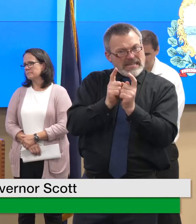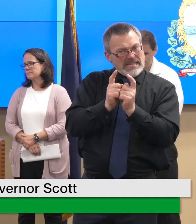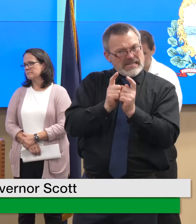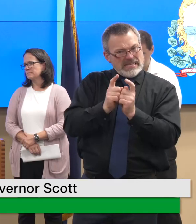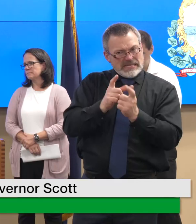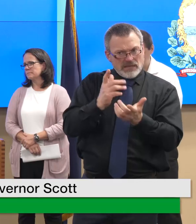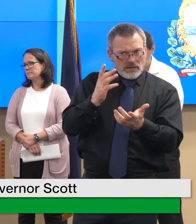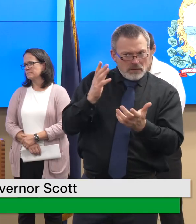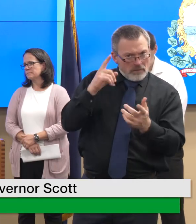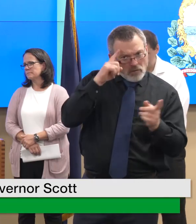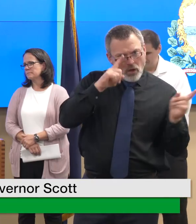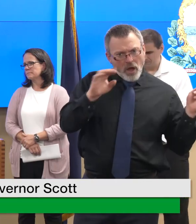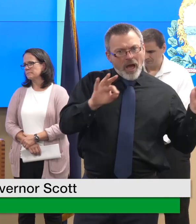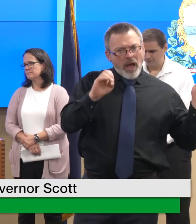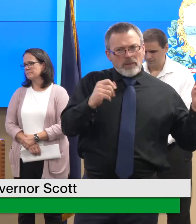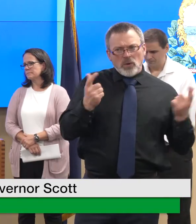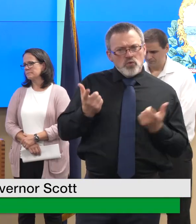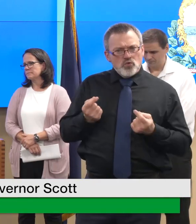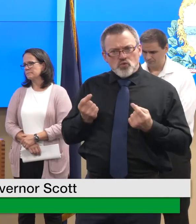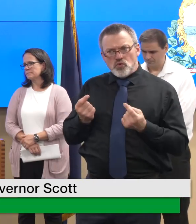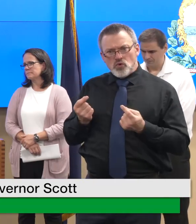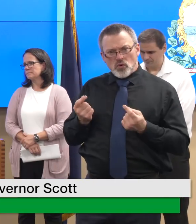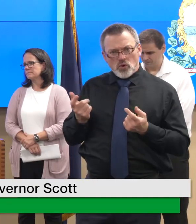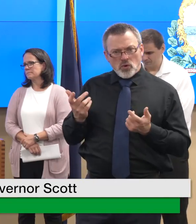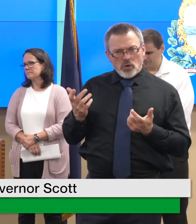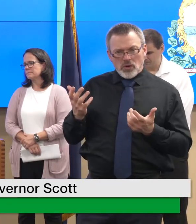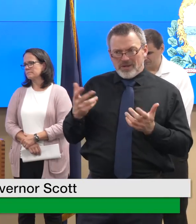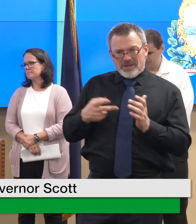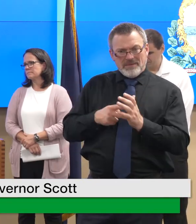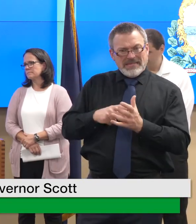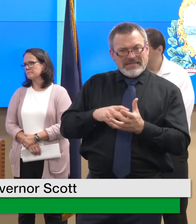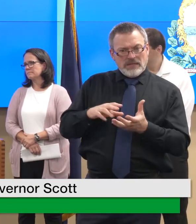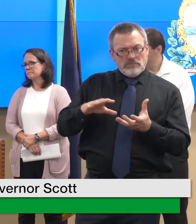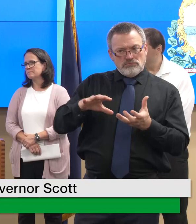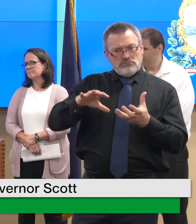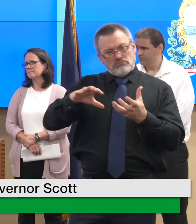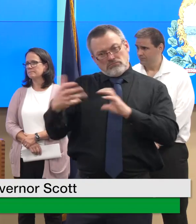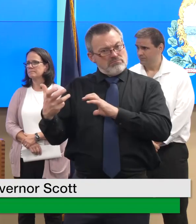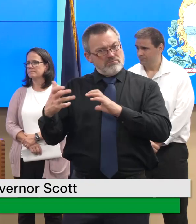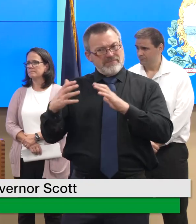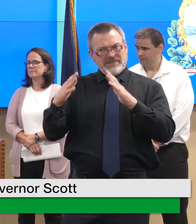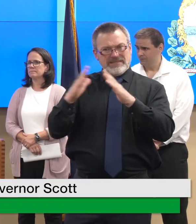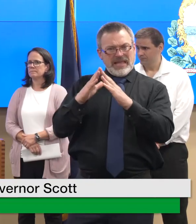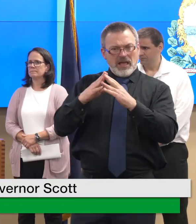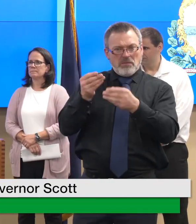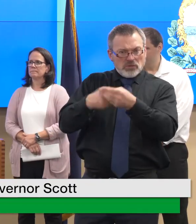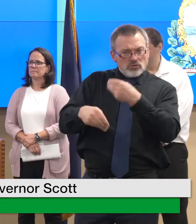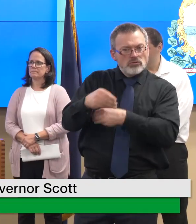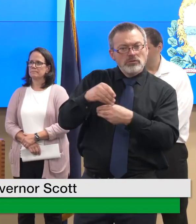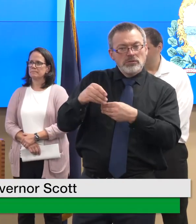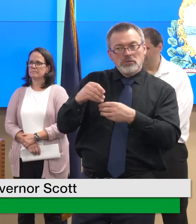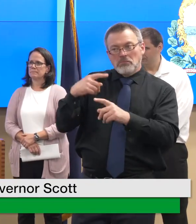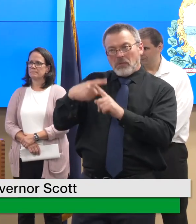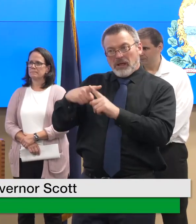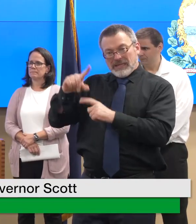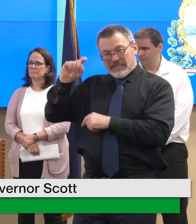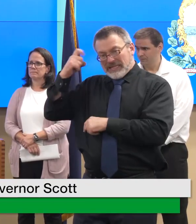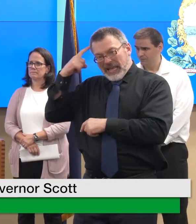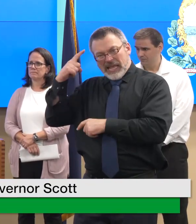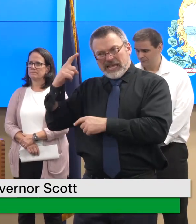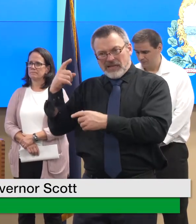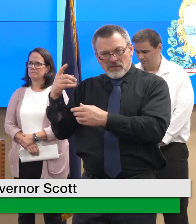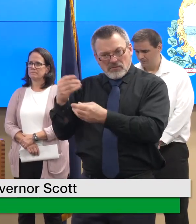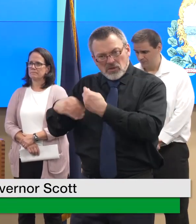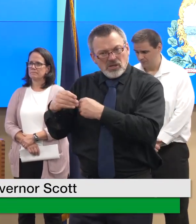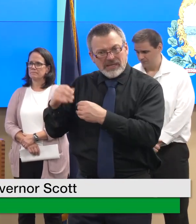of wrecking both municipal finances, but also the state's ability to financially